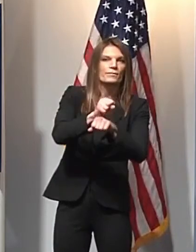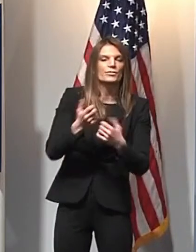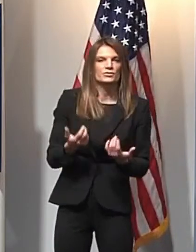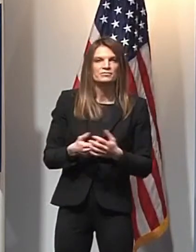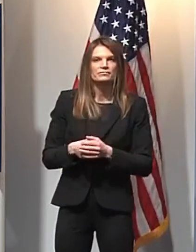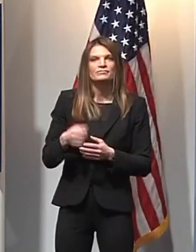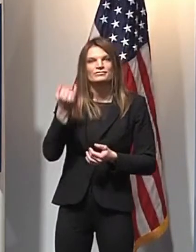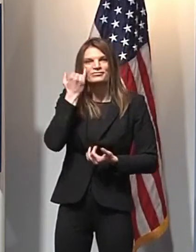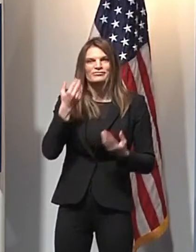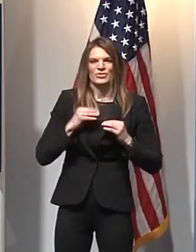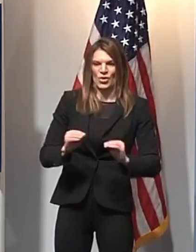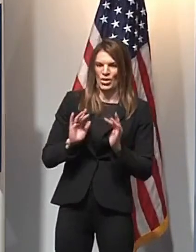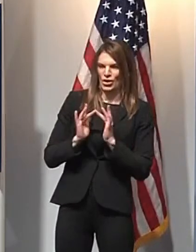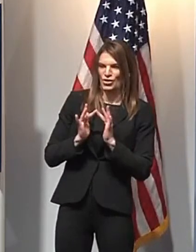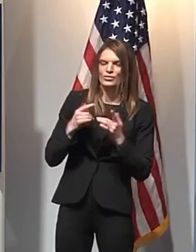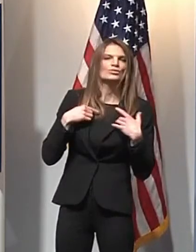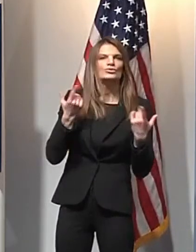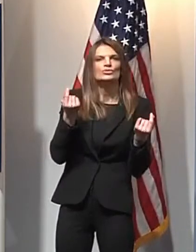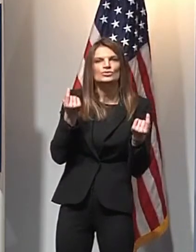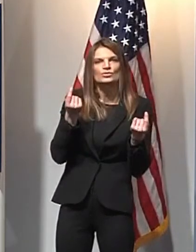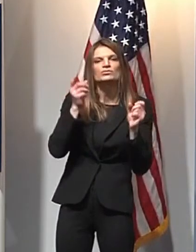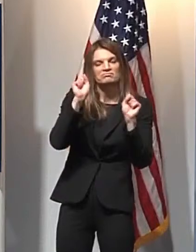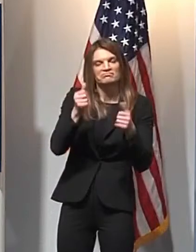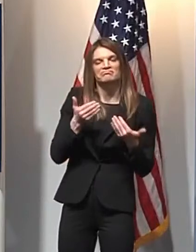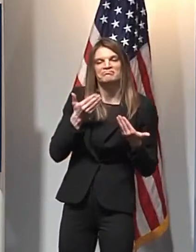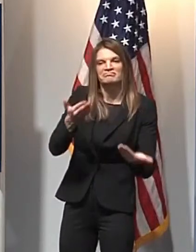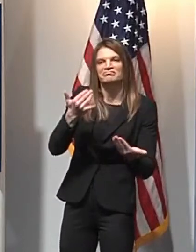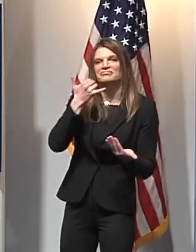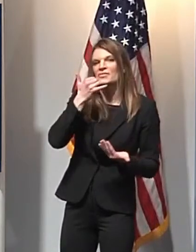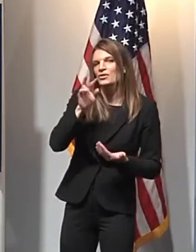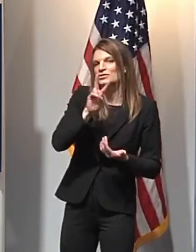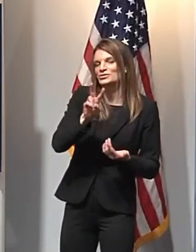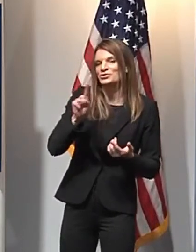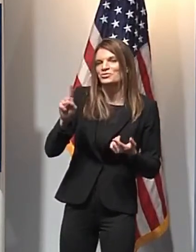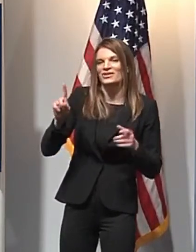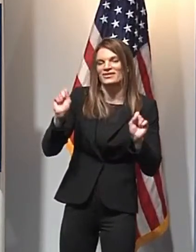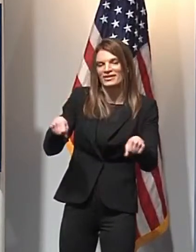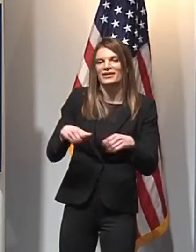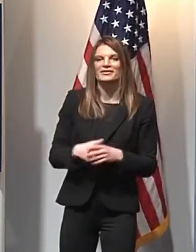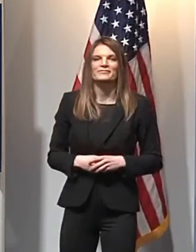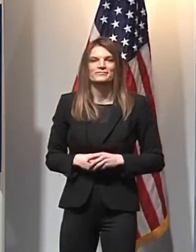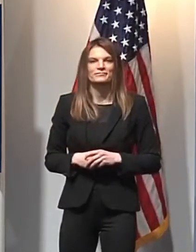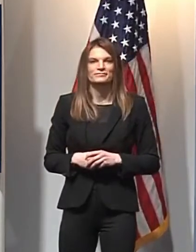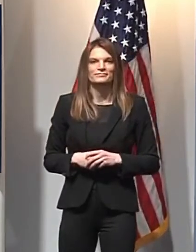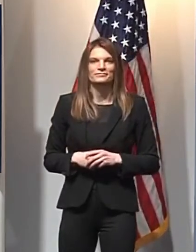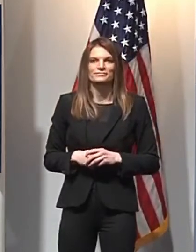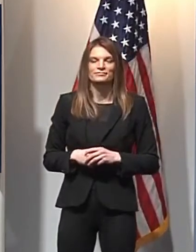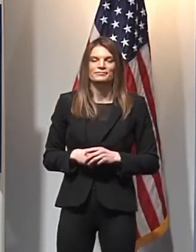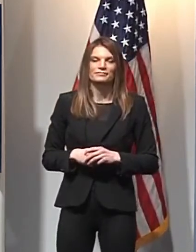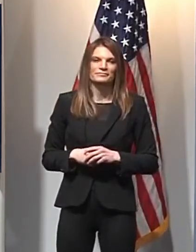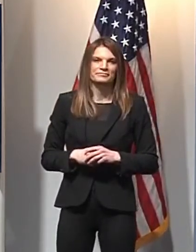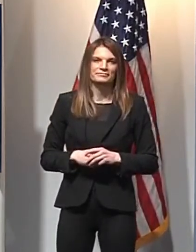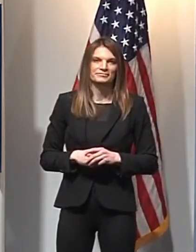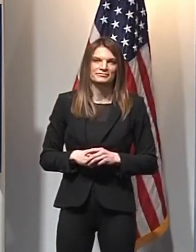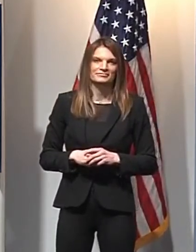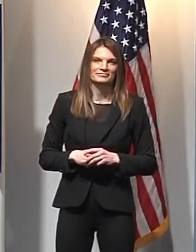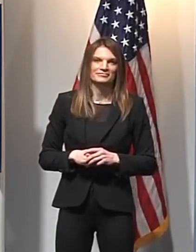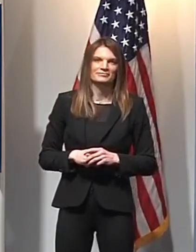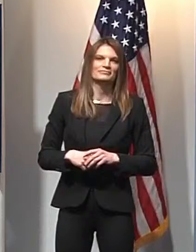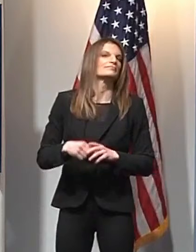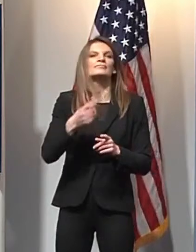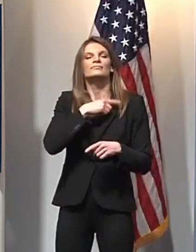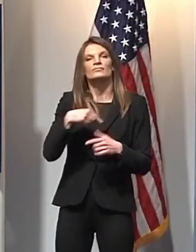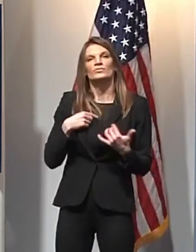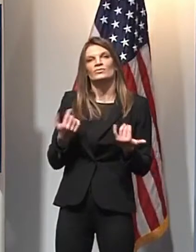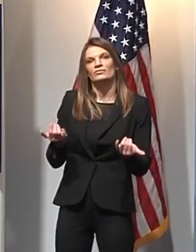if you don't have internet access or want help with scheduling an appointment, you can also dial 211 to get assistance.